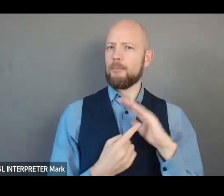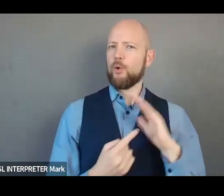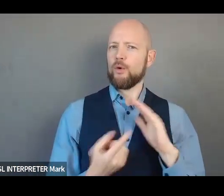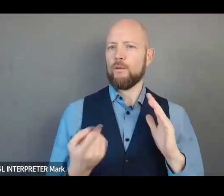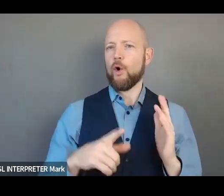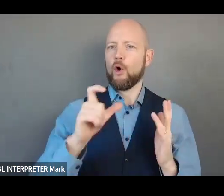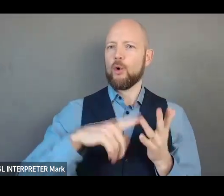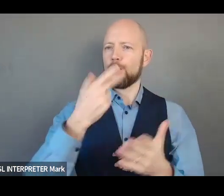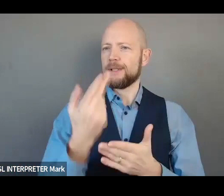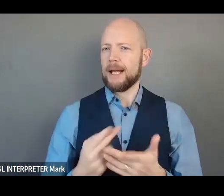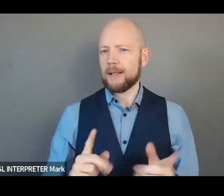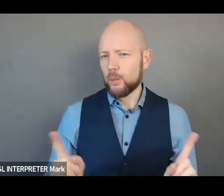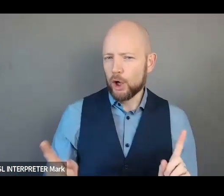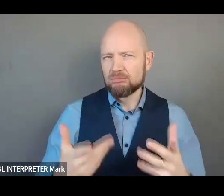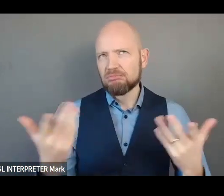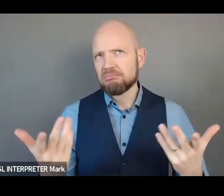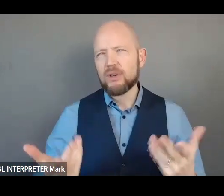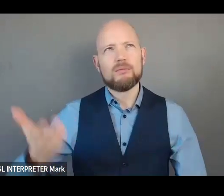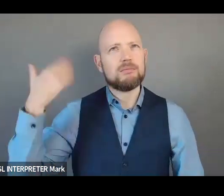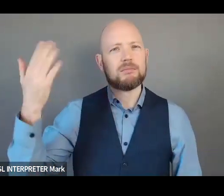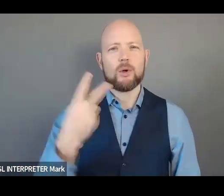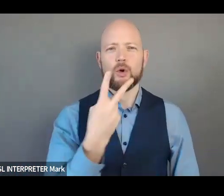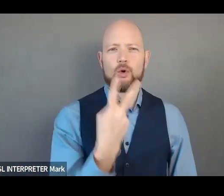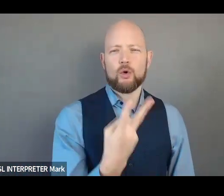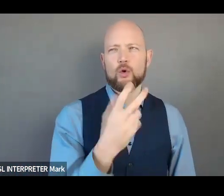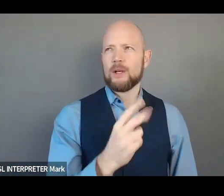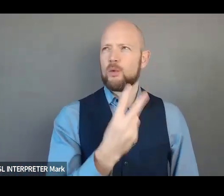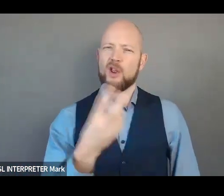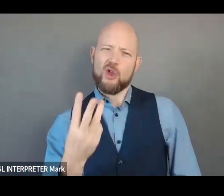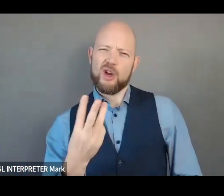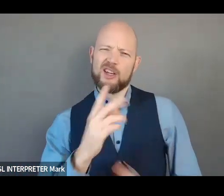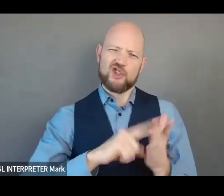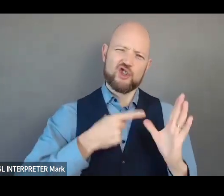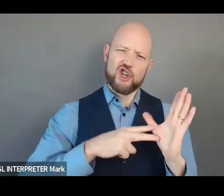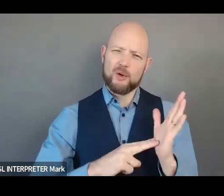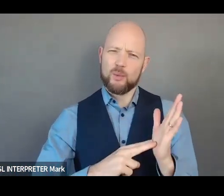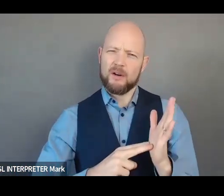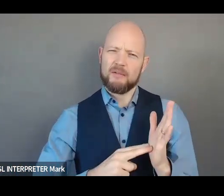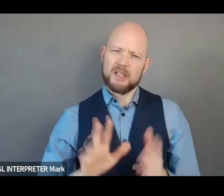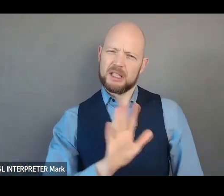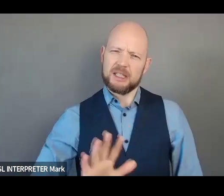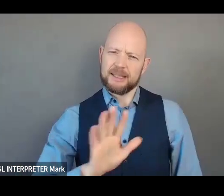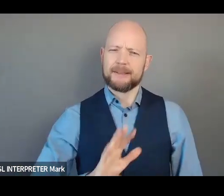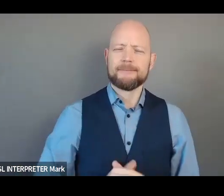back, probably at the beginning of 2023, around about that time, where we were first starting off as well.